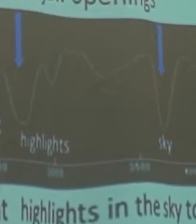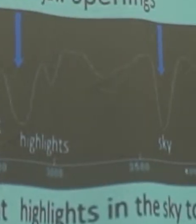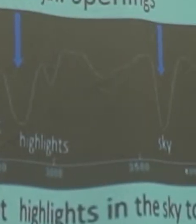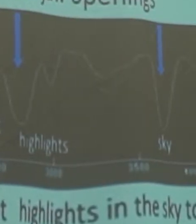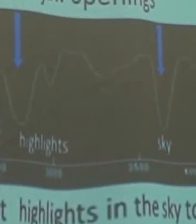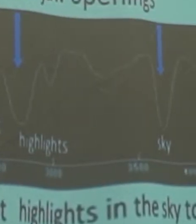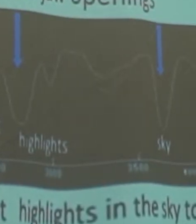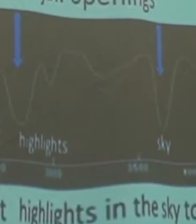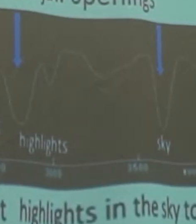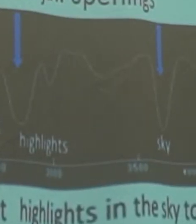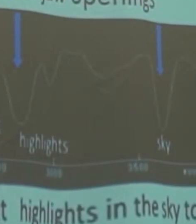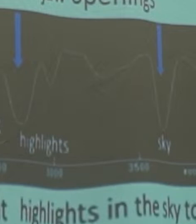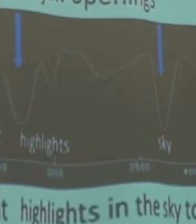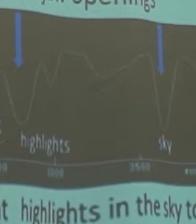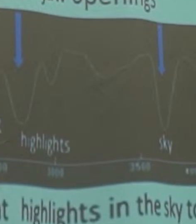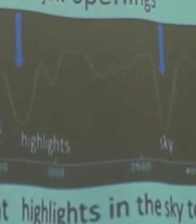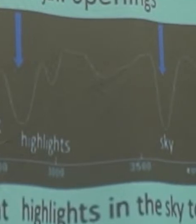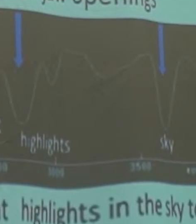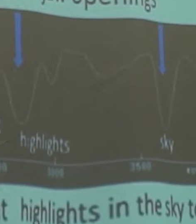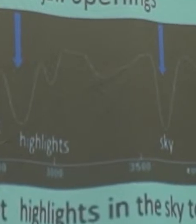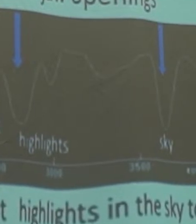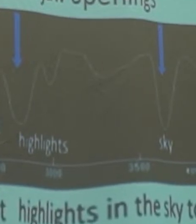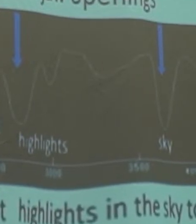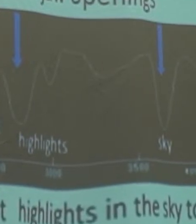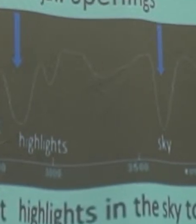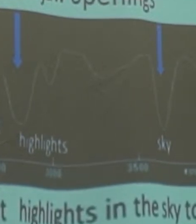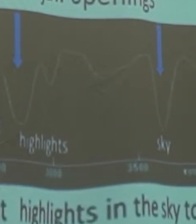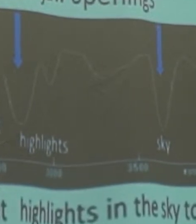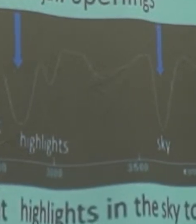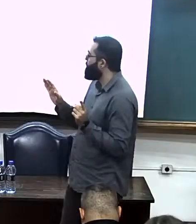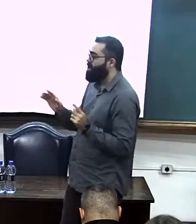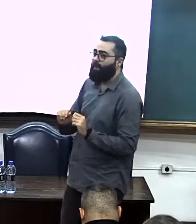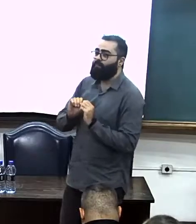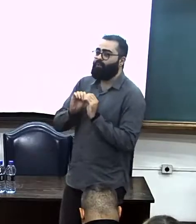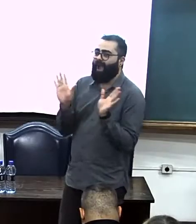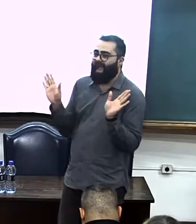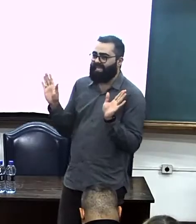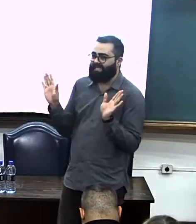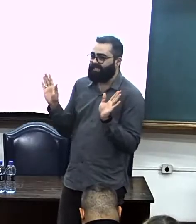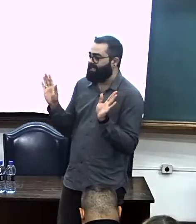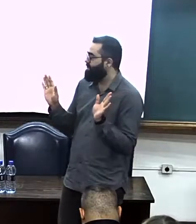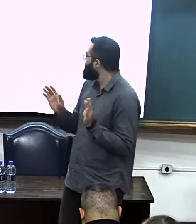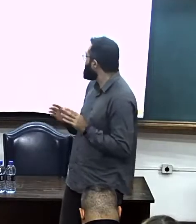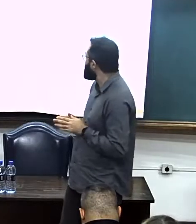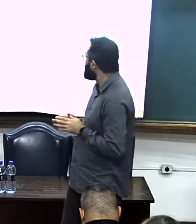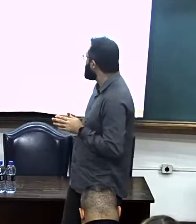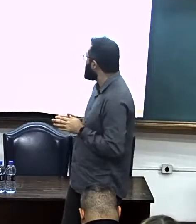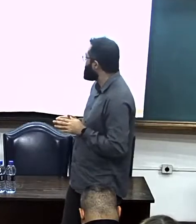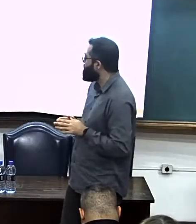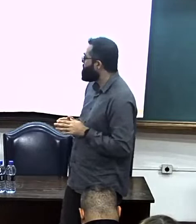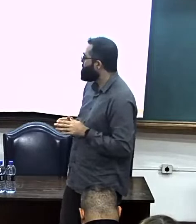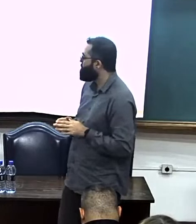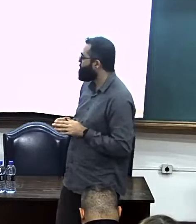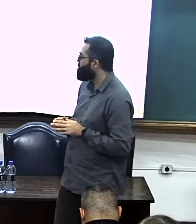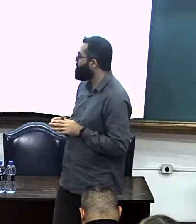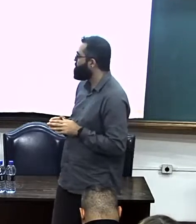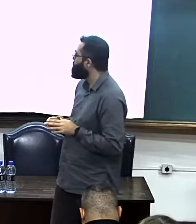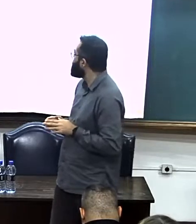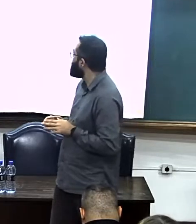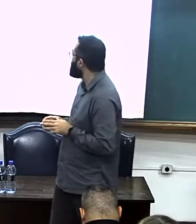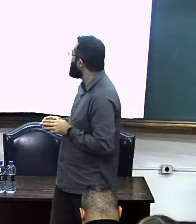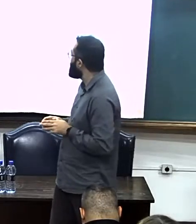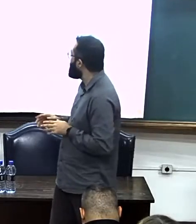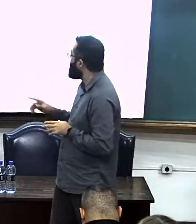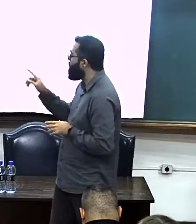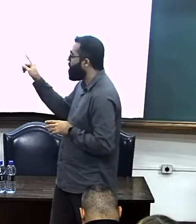são os padrões de abaixamento da mandíbula. Sorry. So we see the sentence, I saw is a different